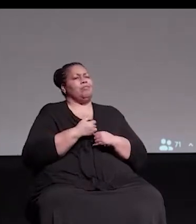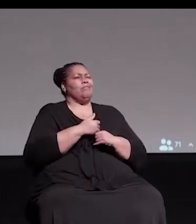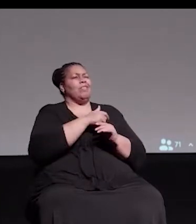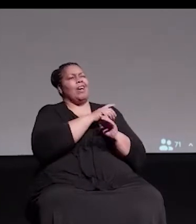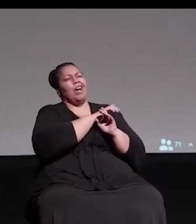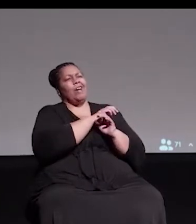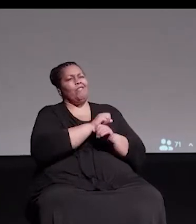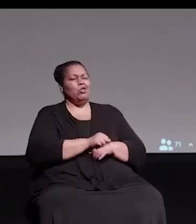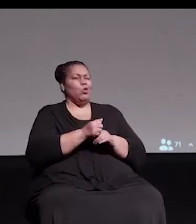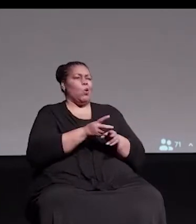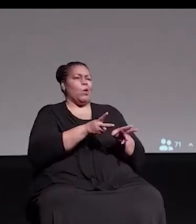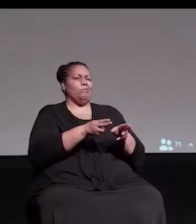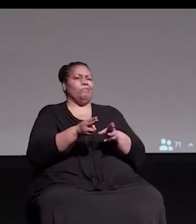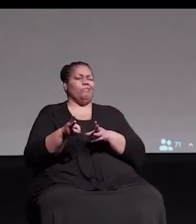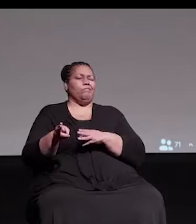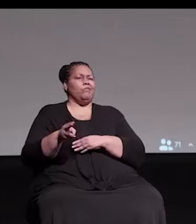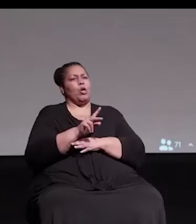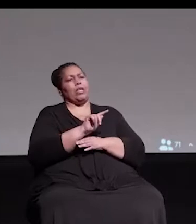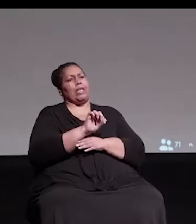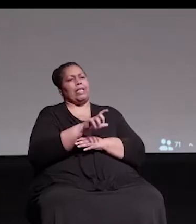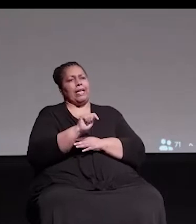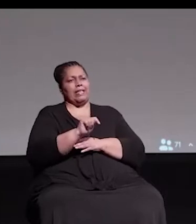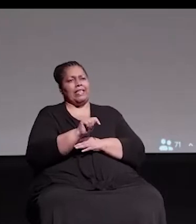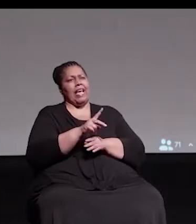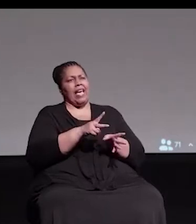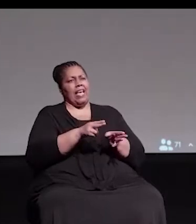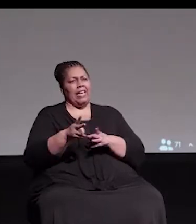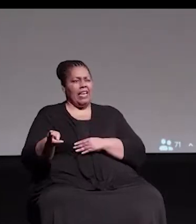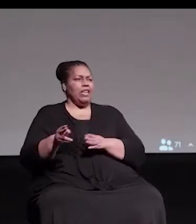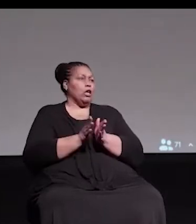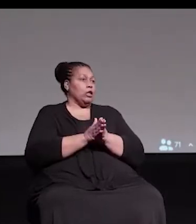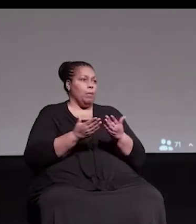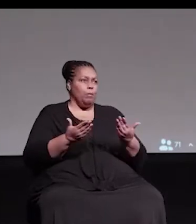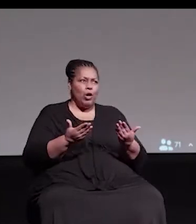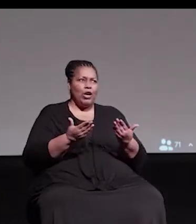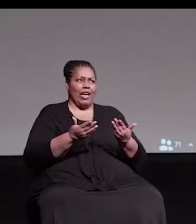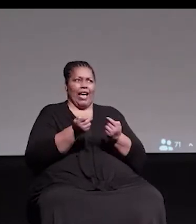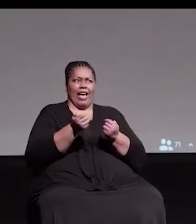what text editing would be, right? What does the book editor does? They